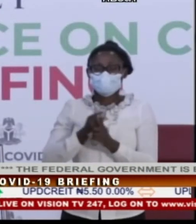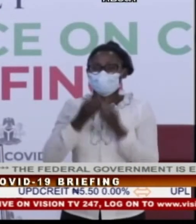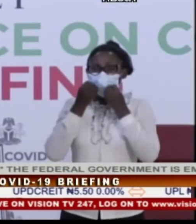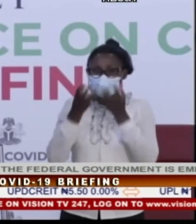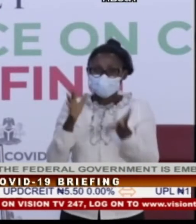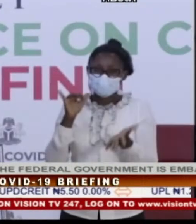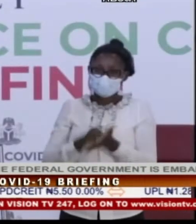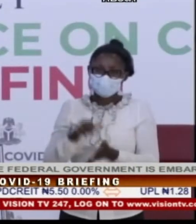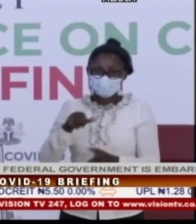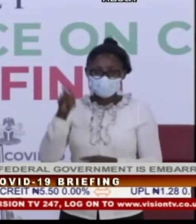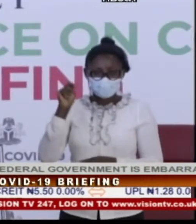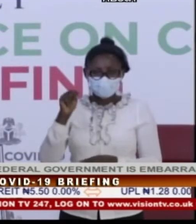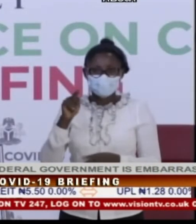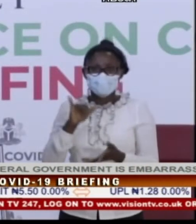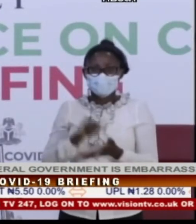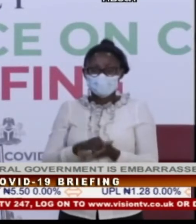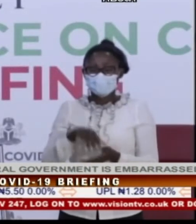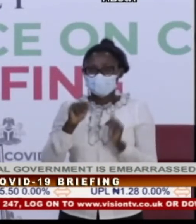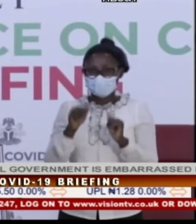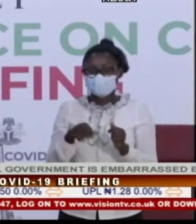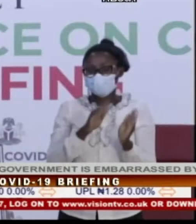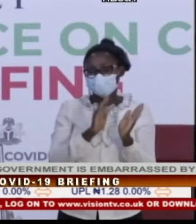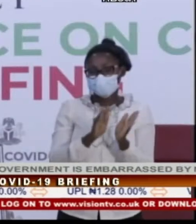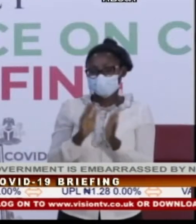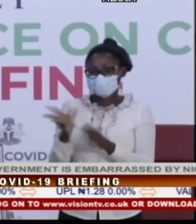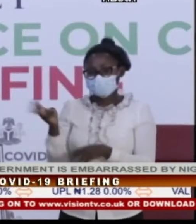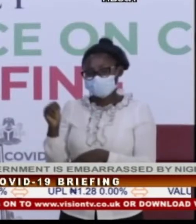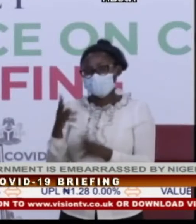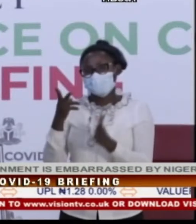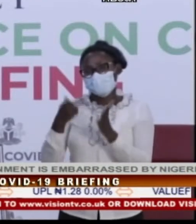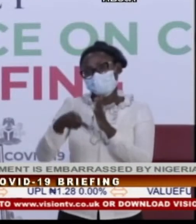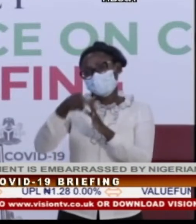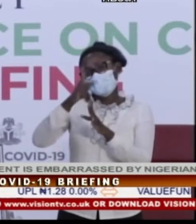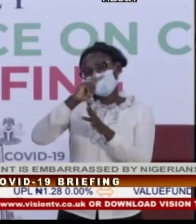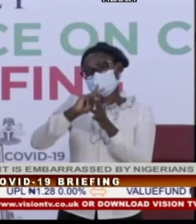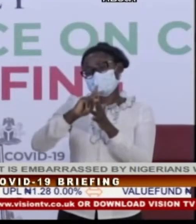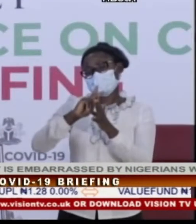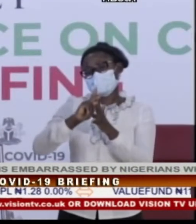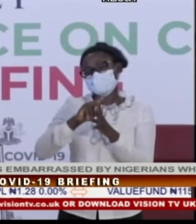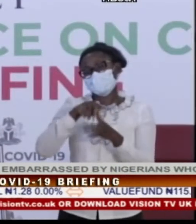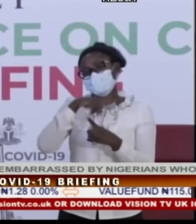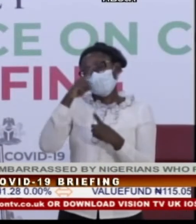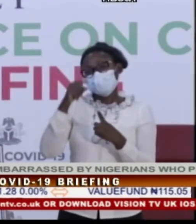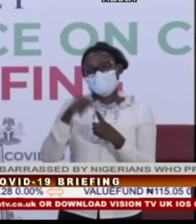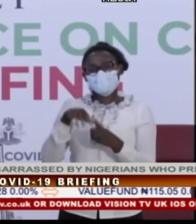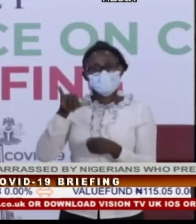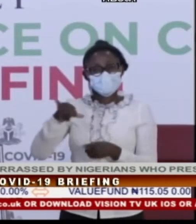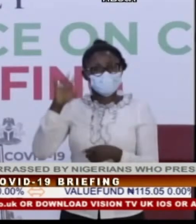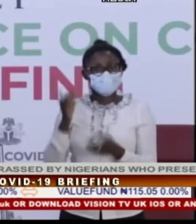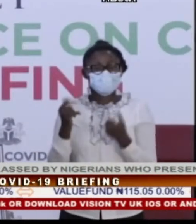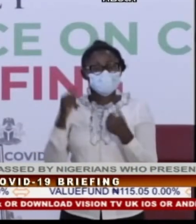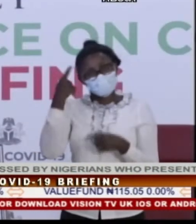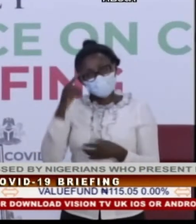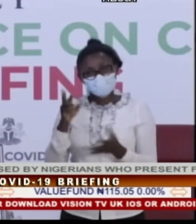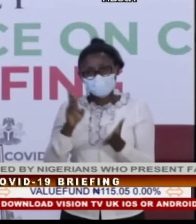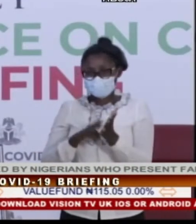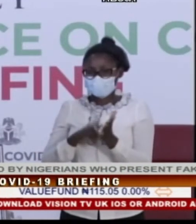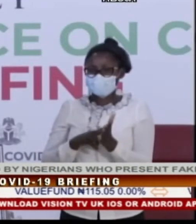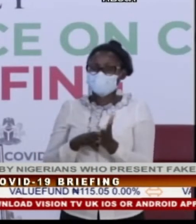If you ask how many people have read that, it's there. But nobody will bother to go and